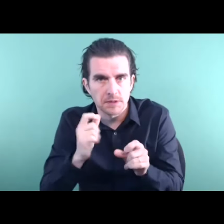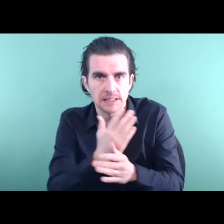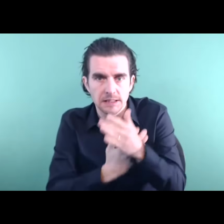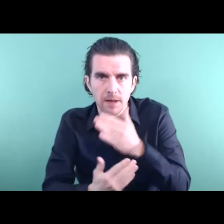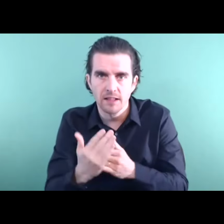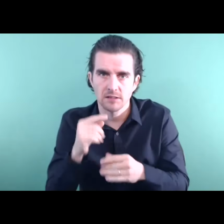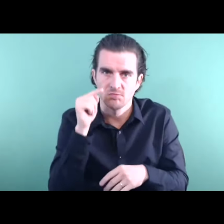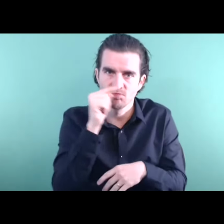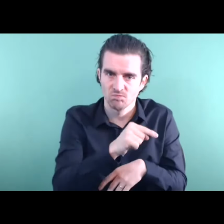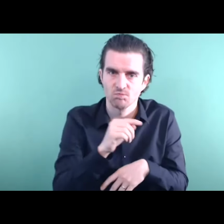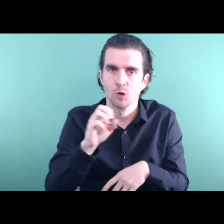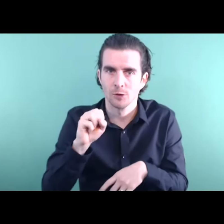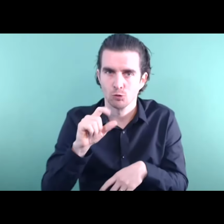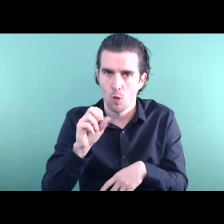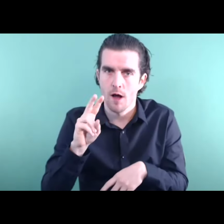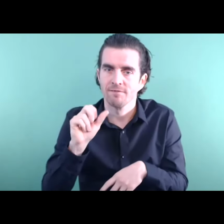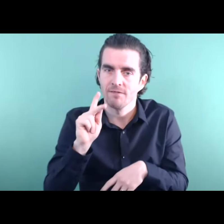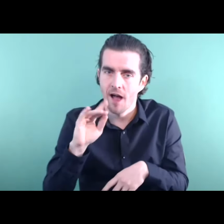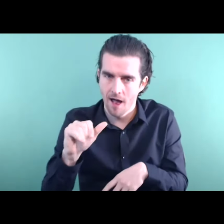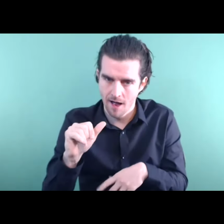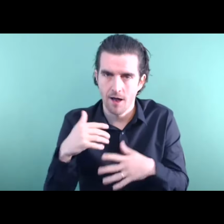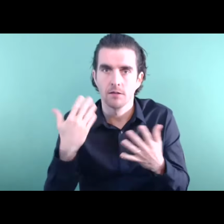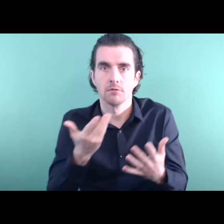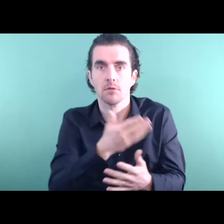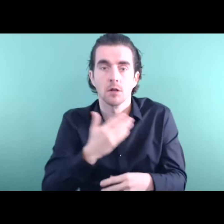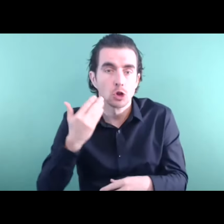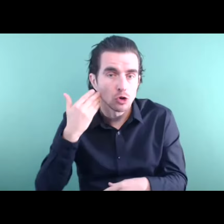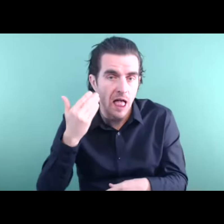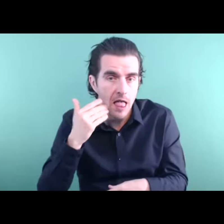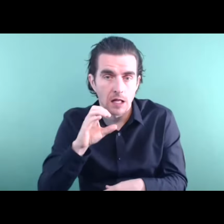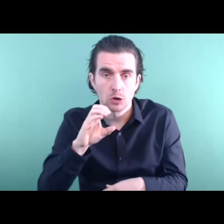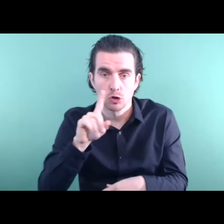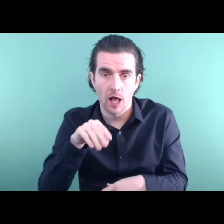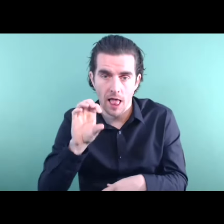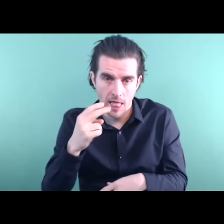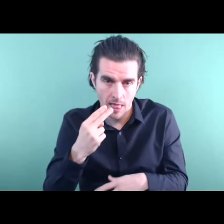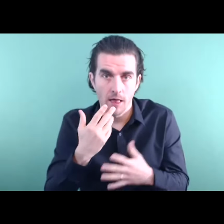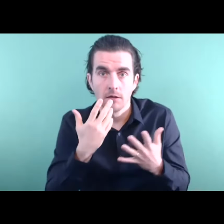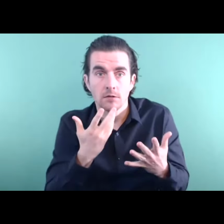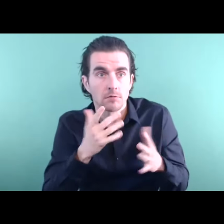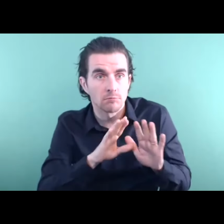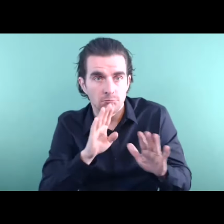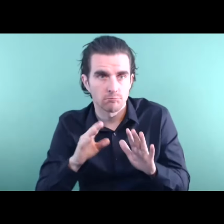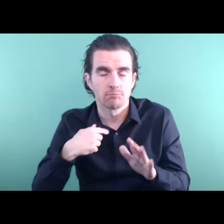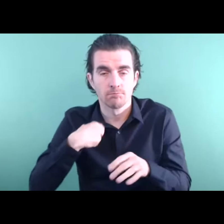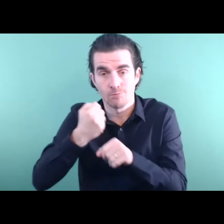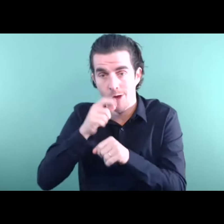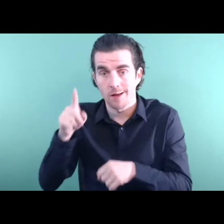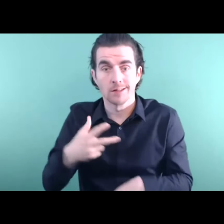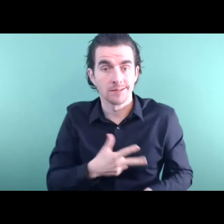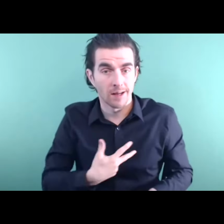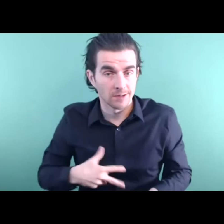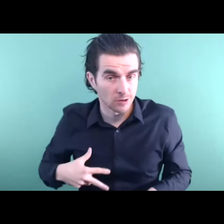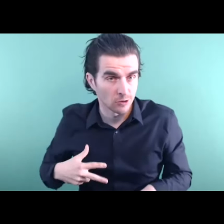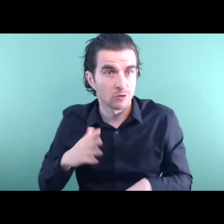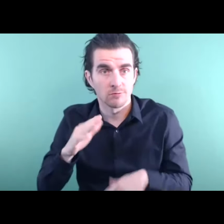United Nations Convention on the Rights of Persons with Disabilities that Professor Degener has described so good, that it has given the push